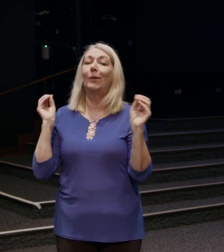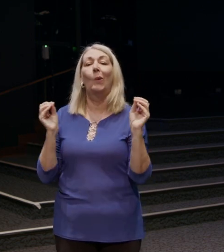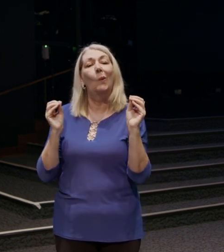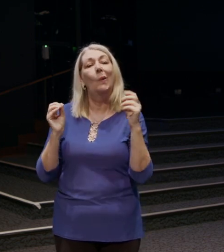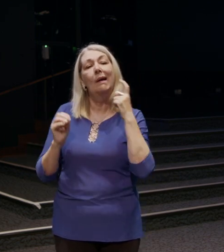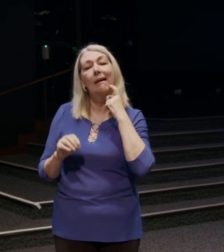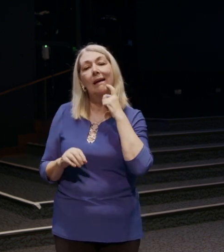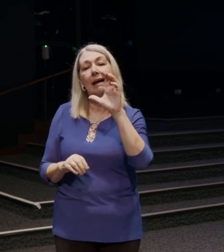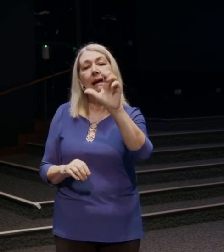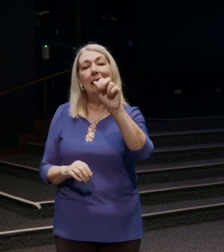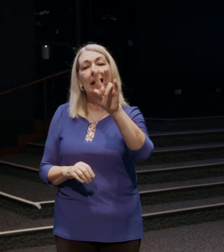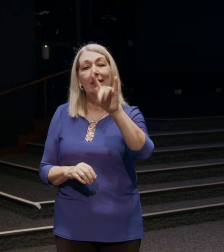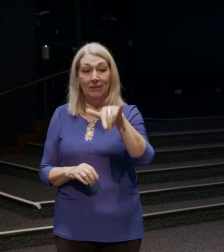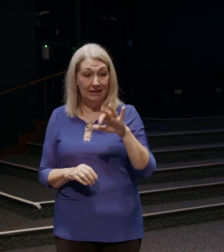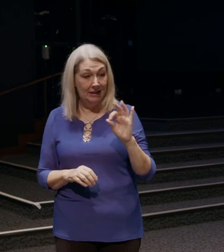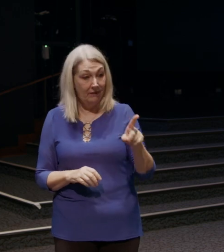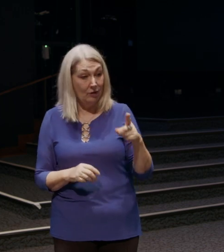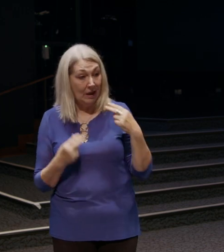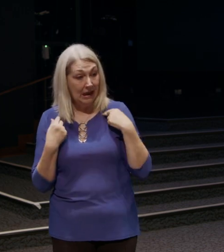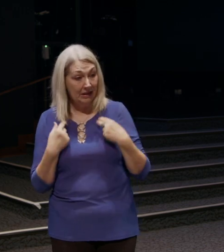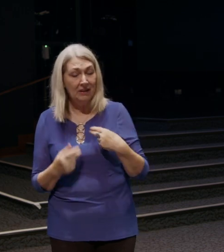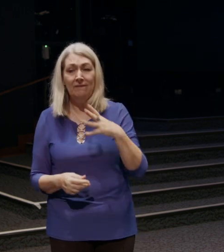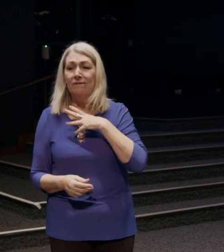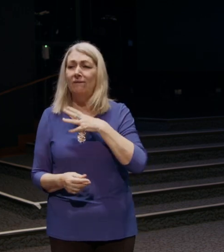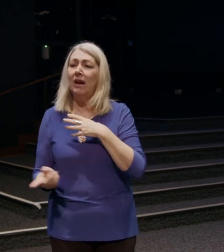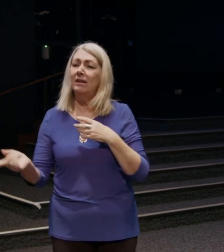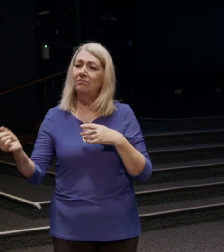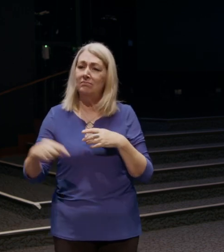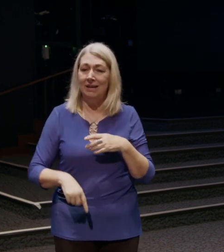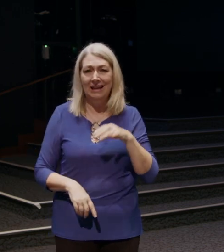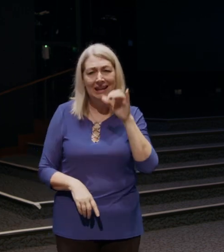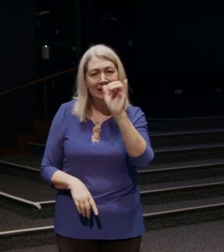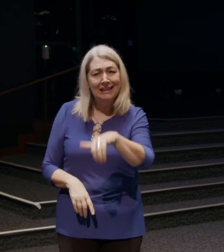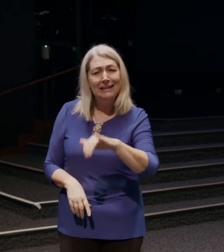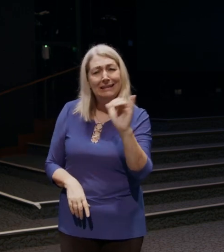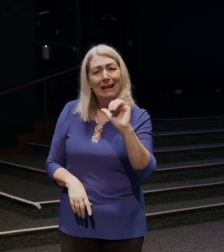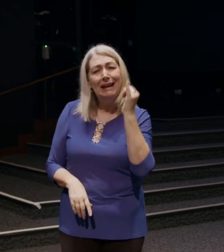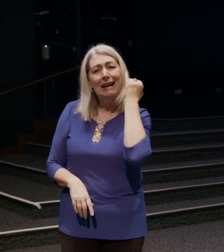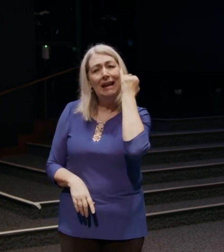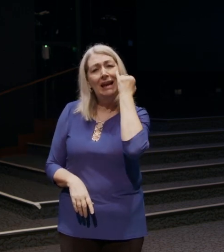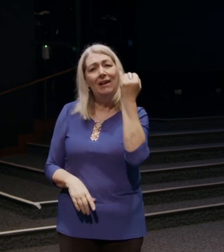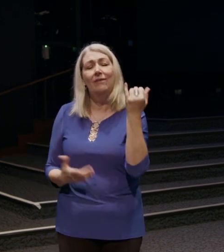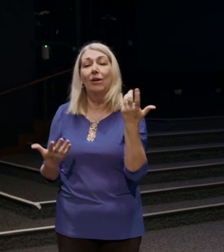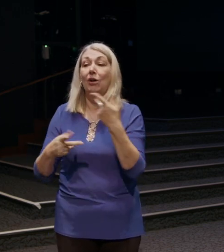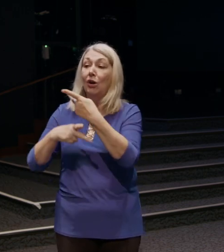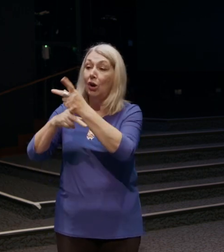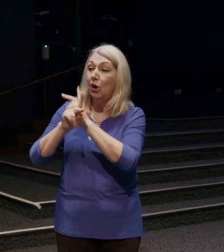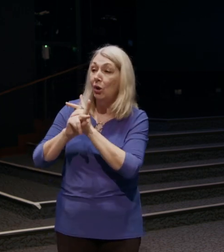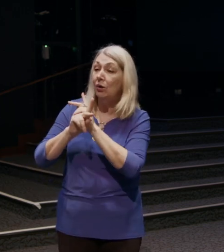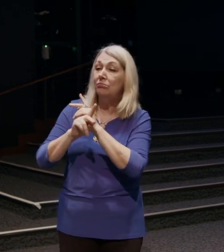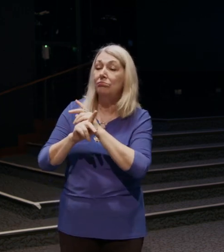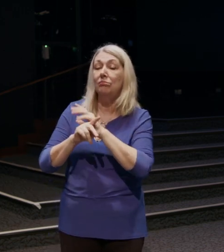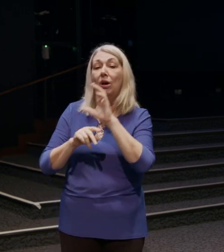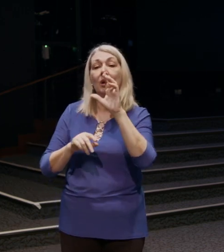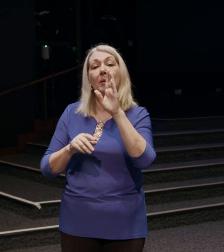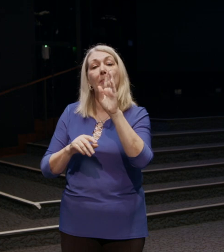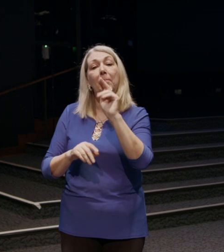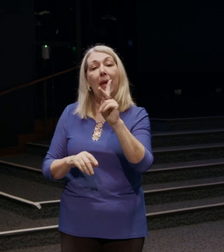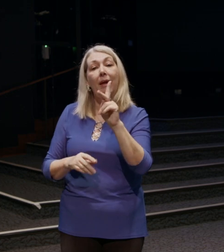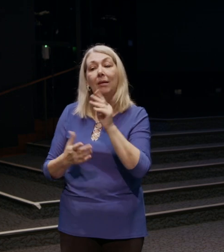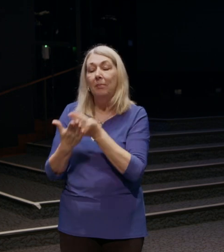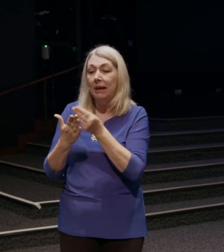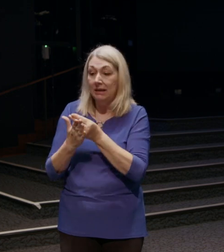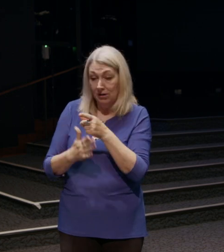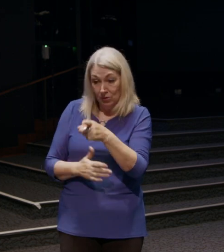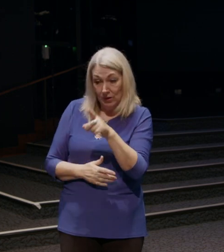sign on his or her door? Is that kind of like qualifying for a loan by proving you don't need one? Well, that's